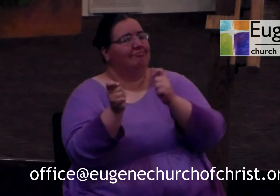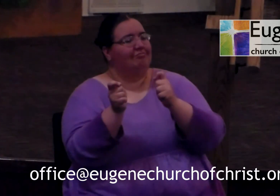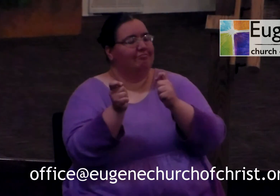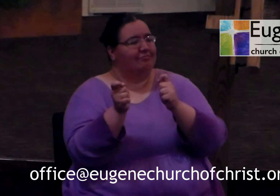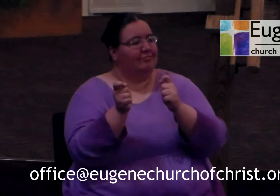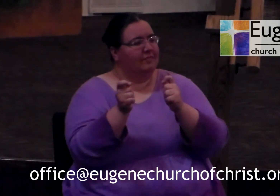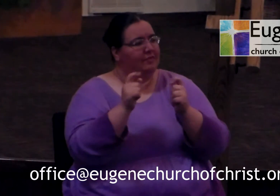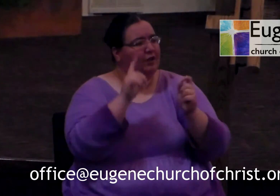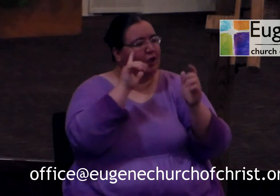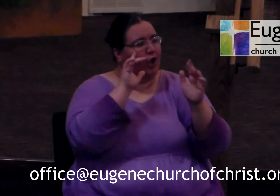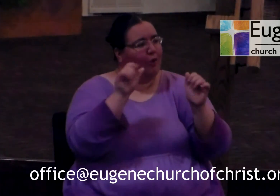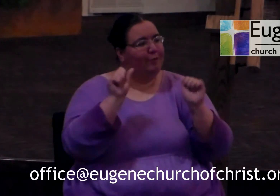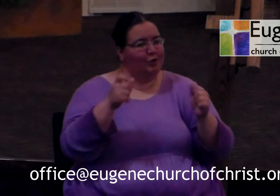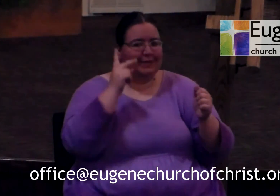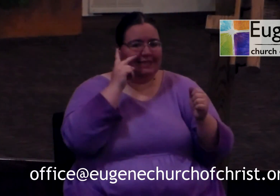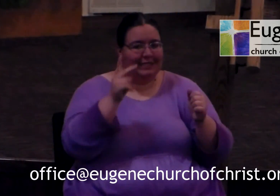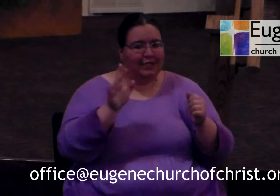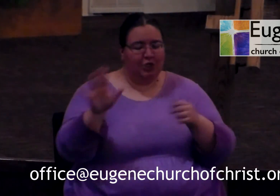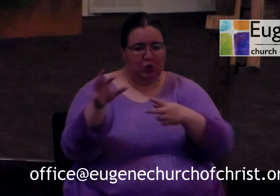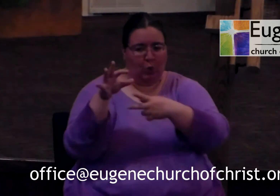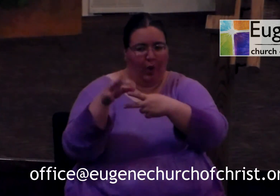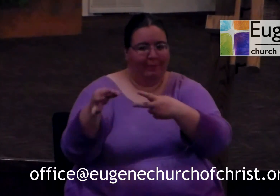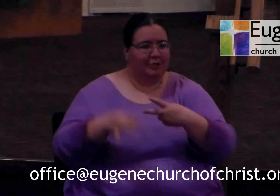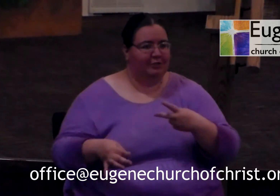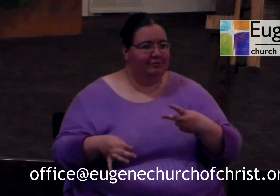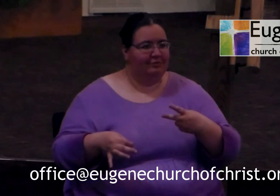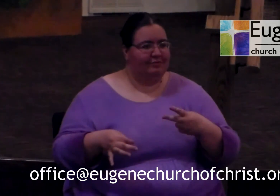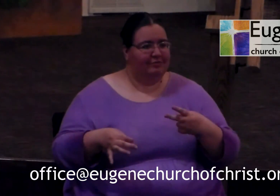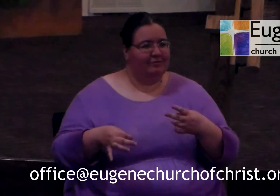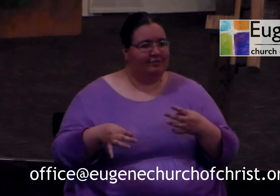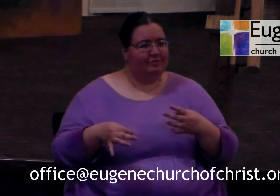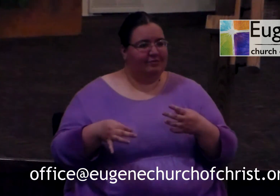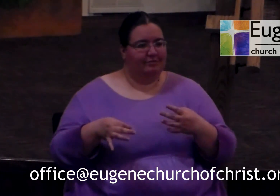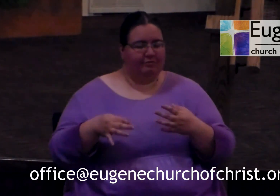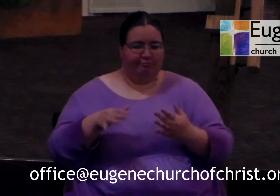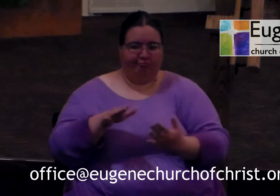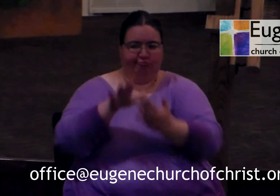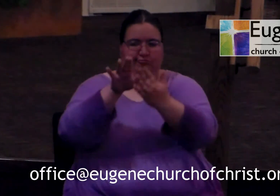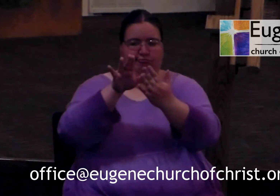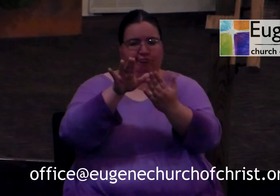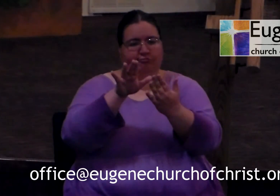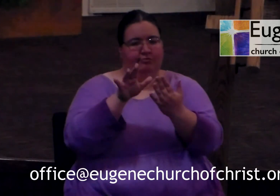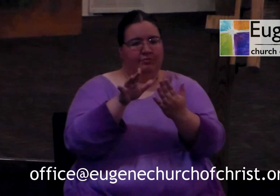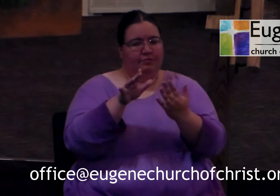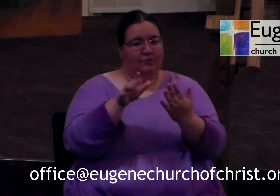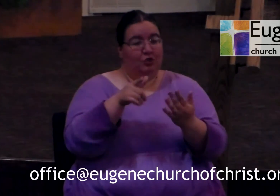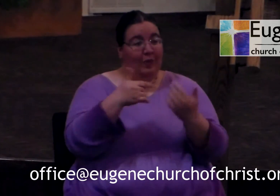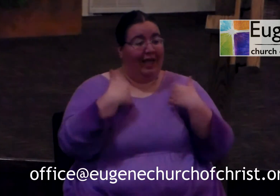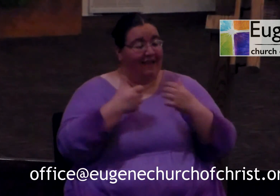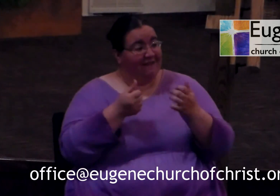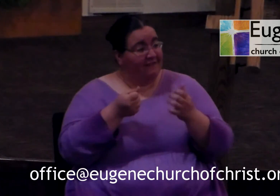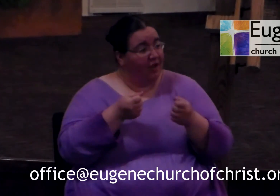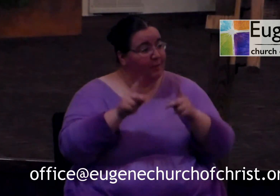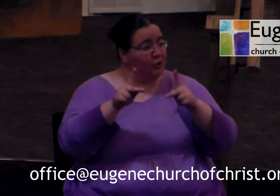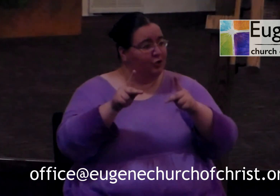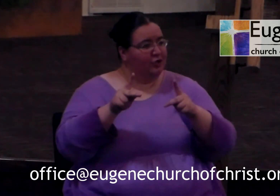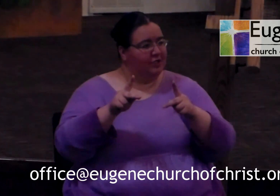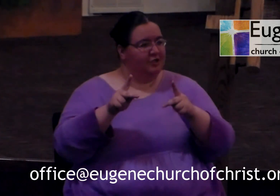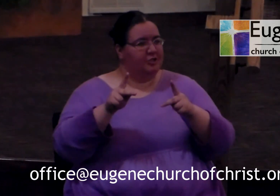with options in front of you, with a chance to rededicate yourself to the life that God wants you to lead, with a chance to look